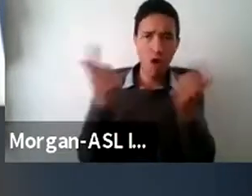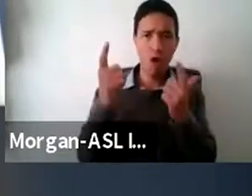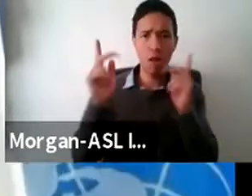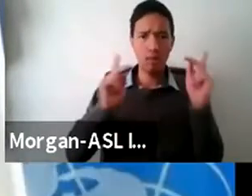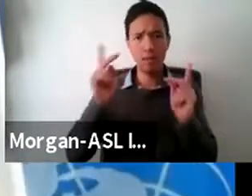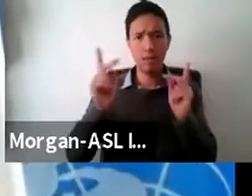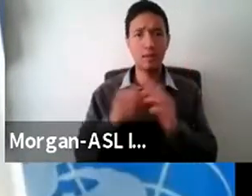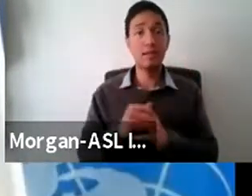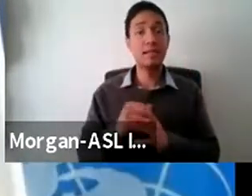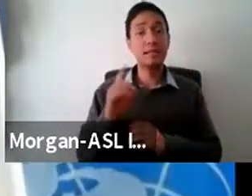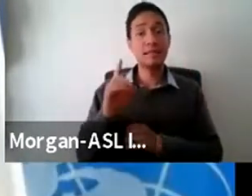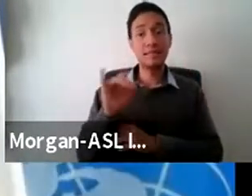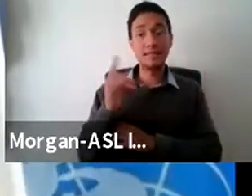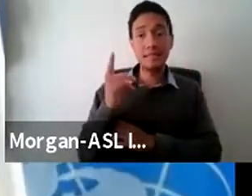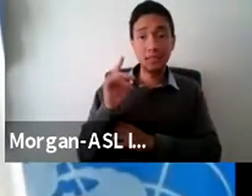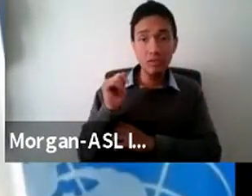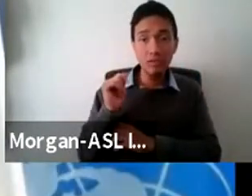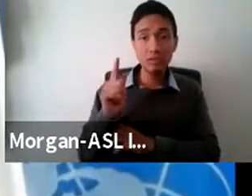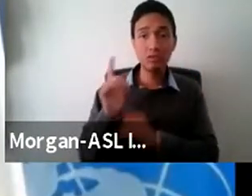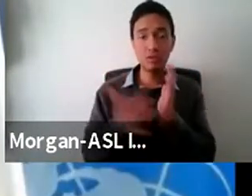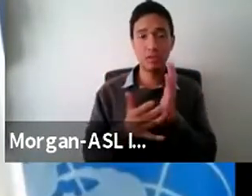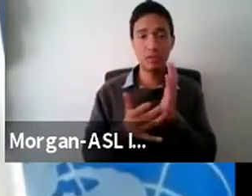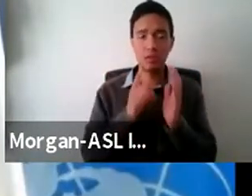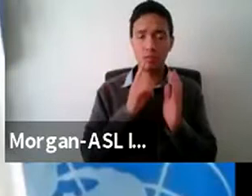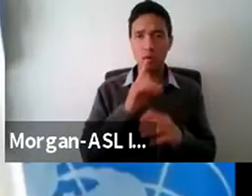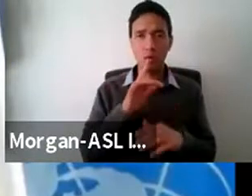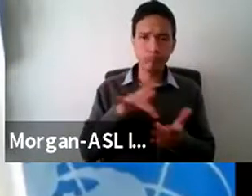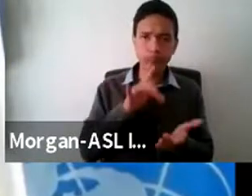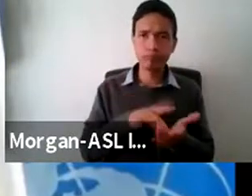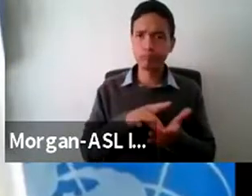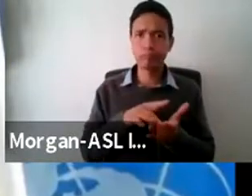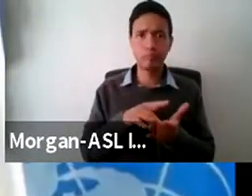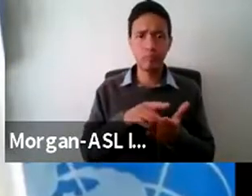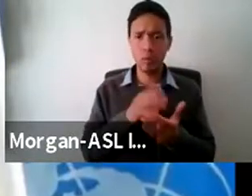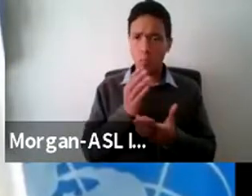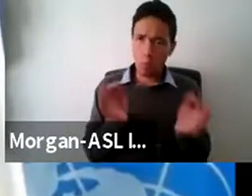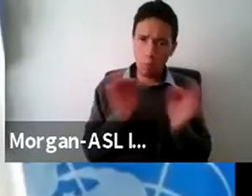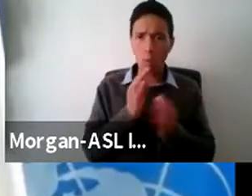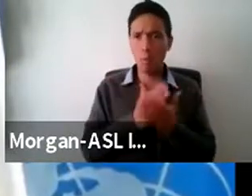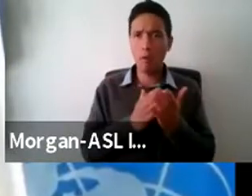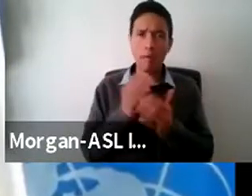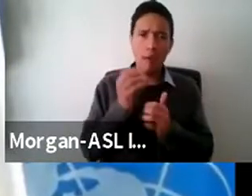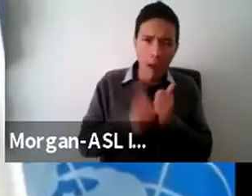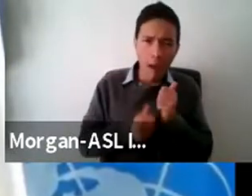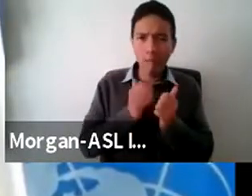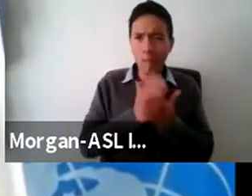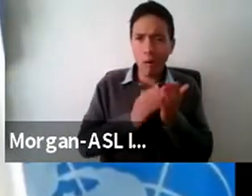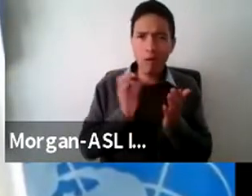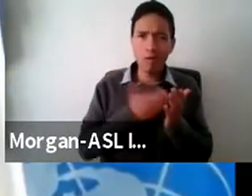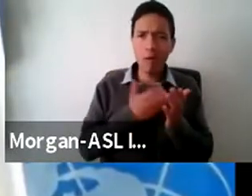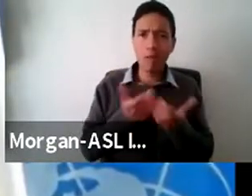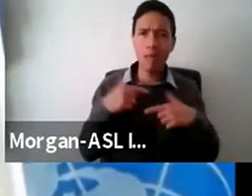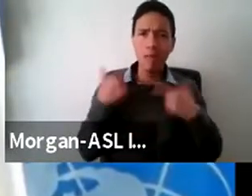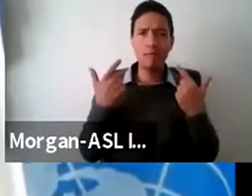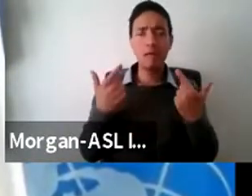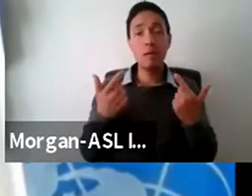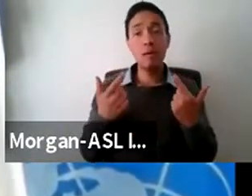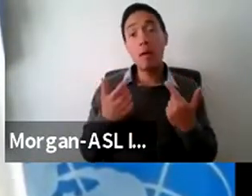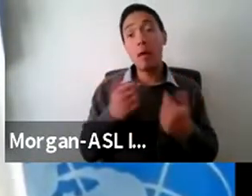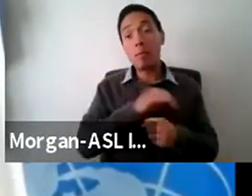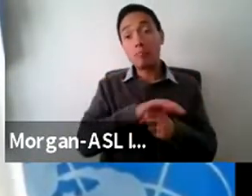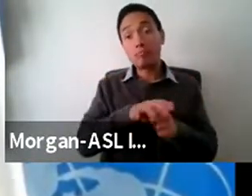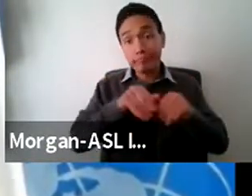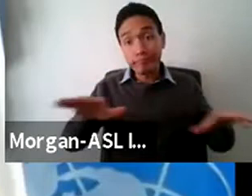central role in almost every facet of our lives, but the context of the pandemic has brought to light